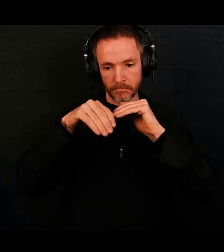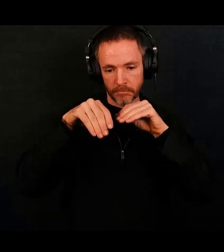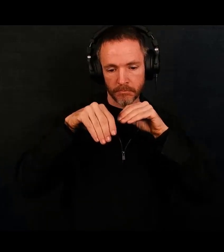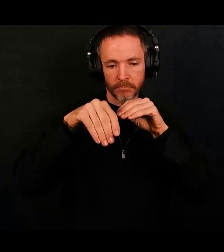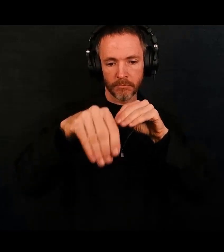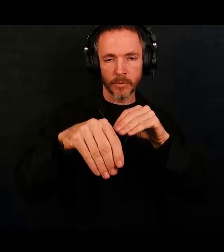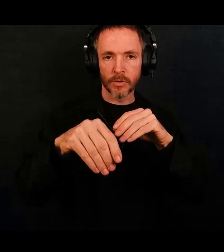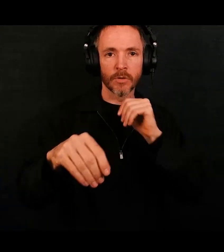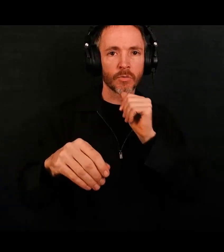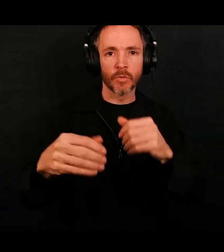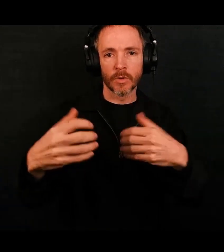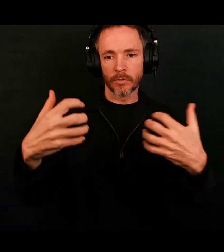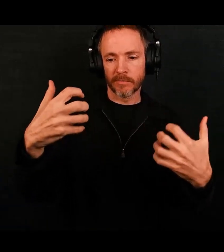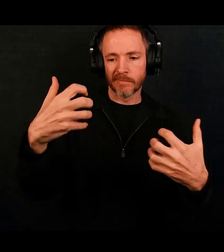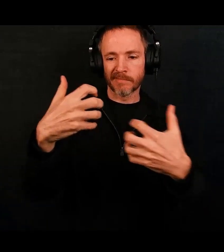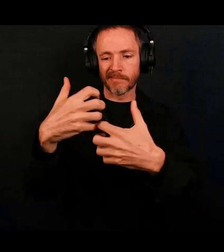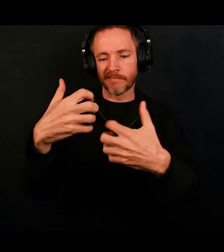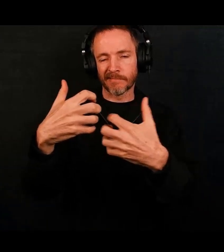is.